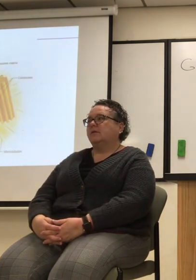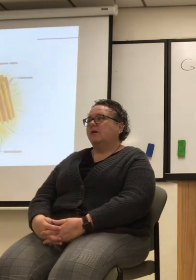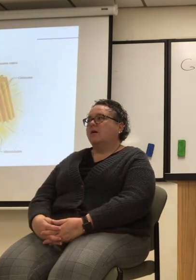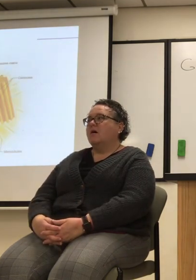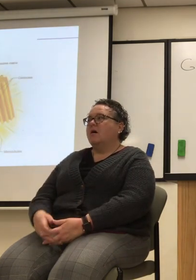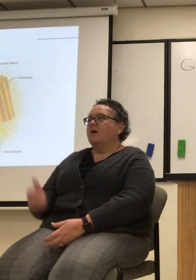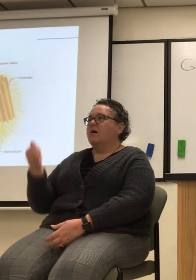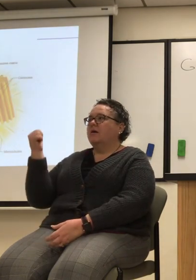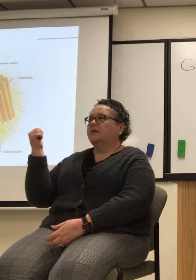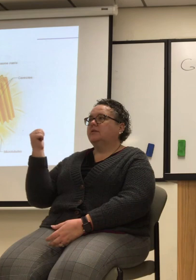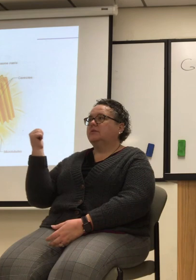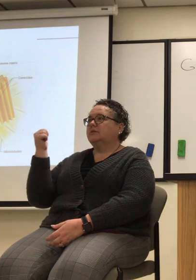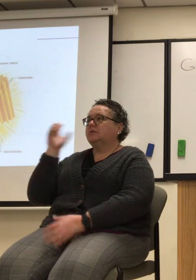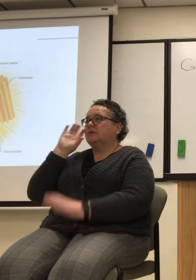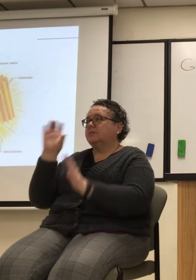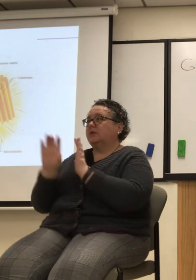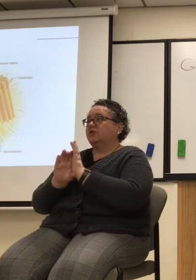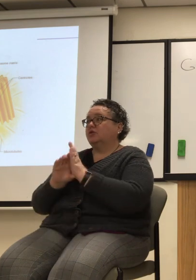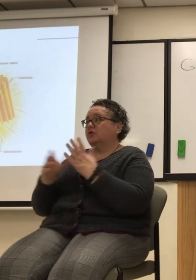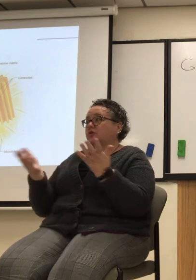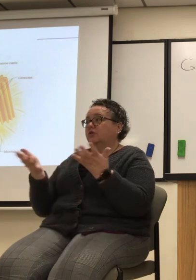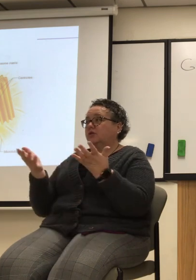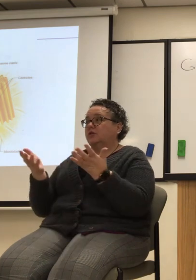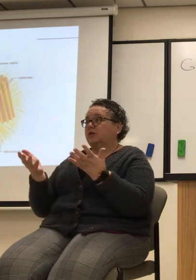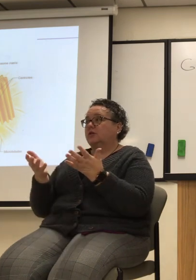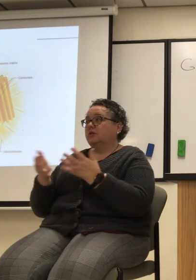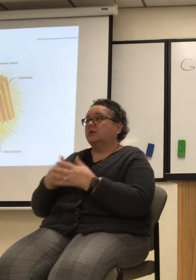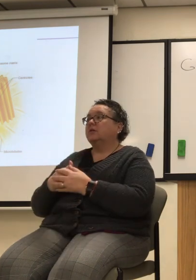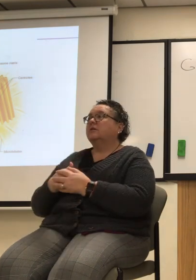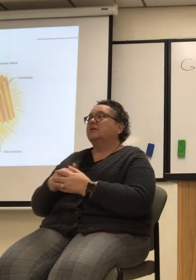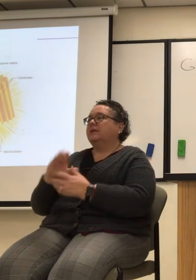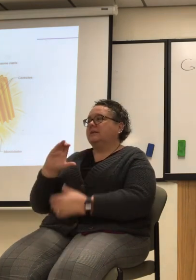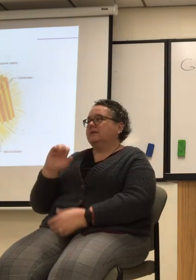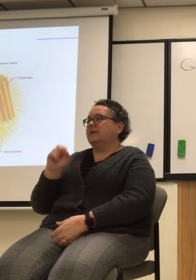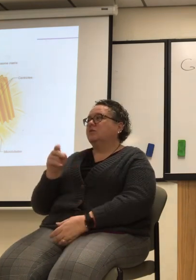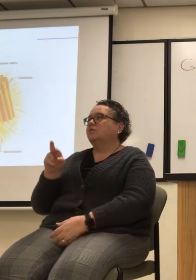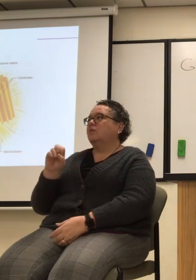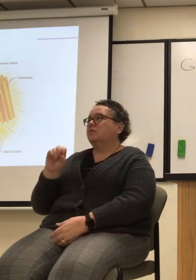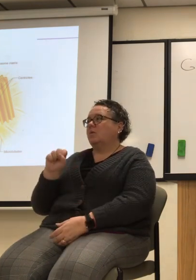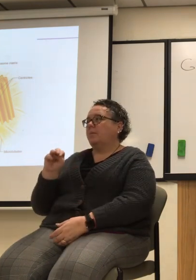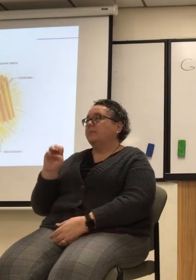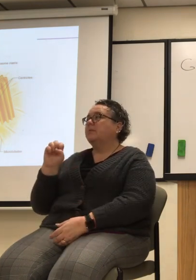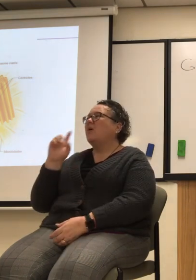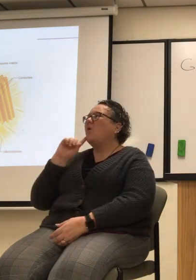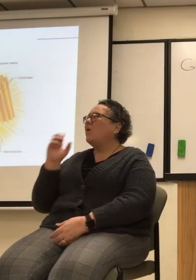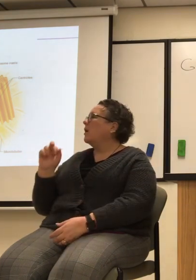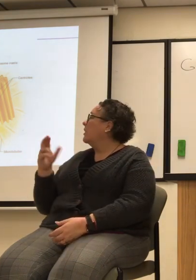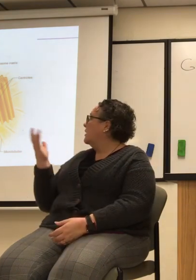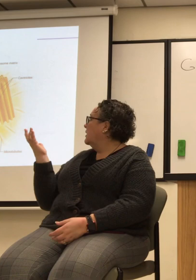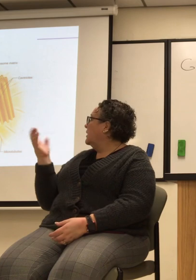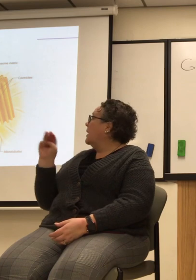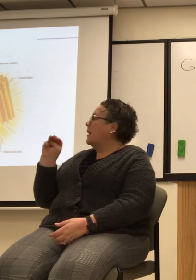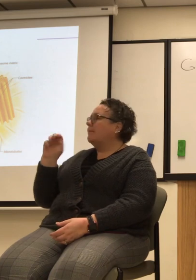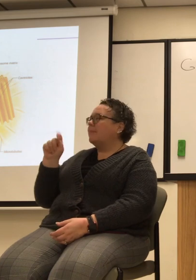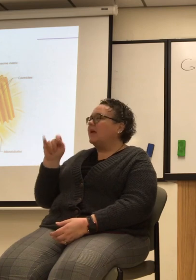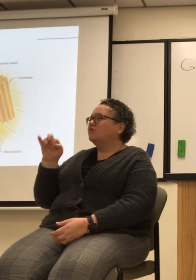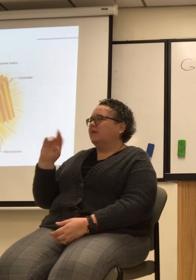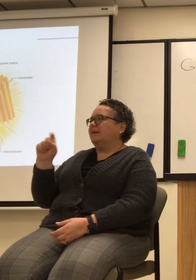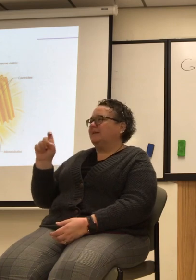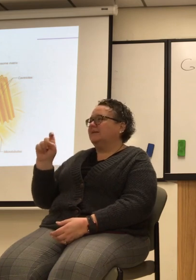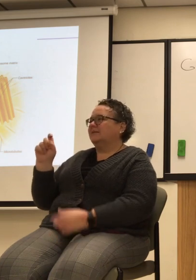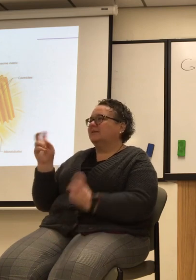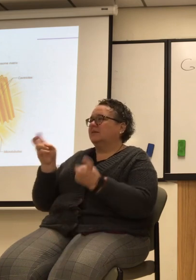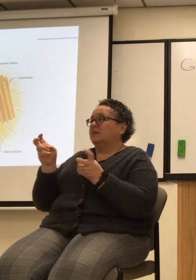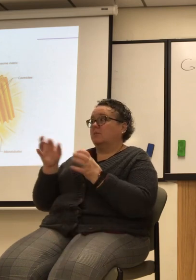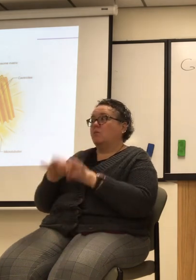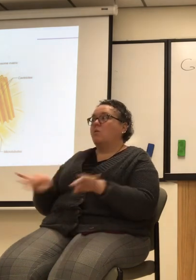This picture is a centrosome, or centrosome matrix, as it's called. Very important for